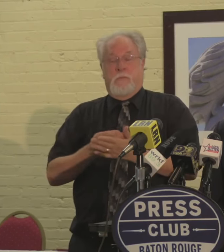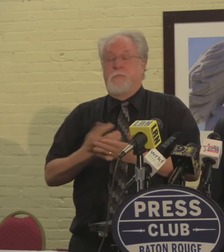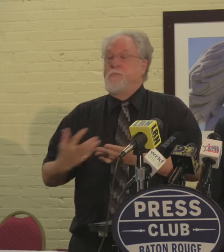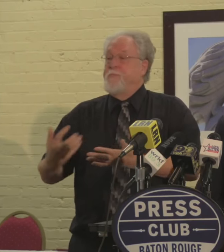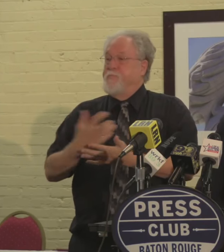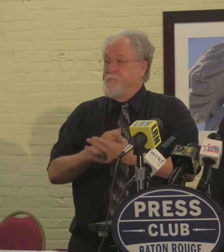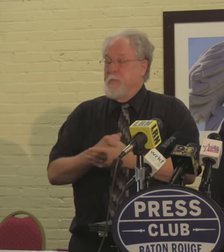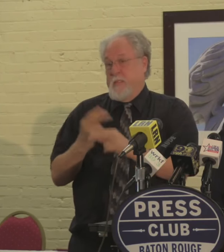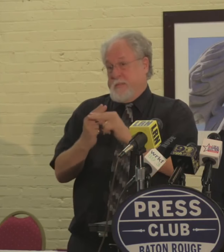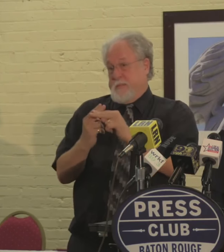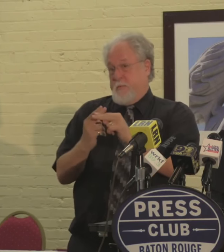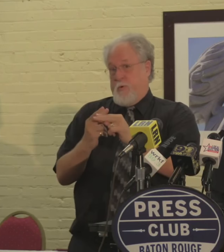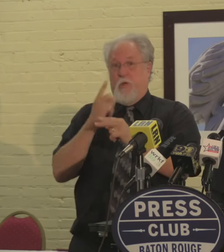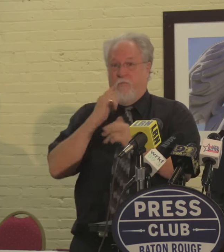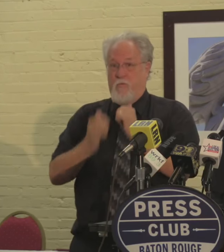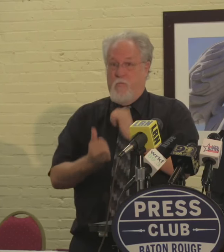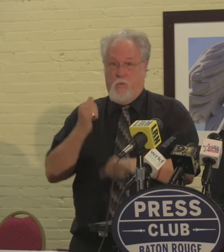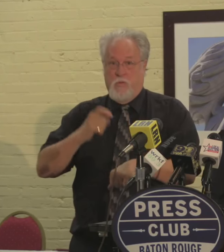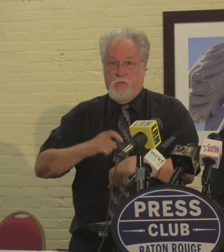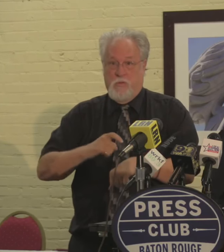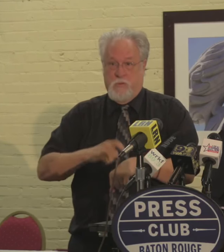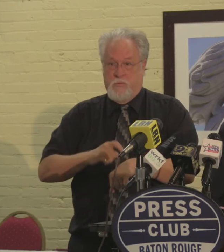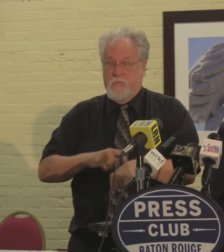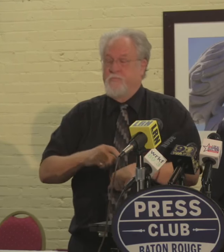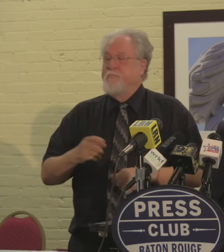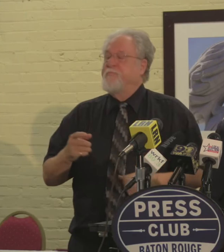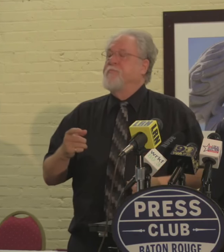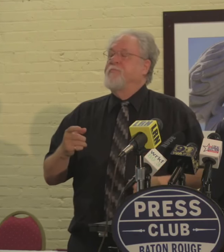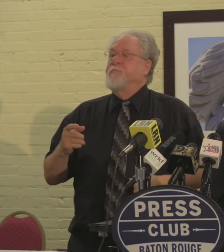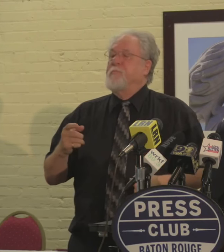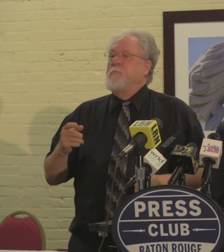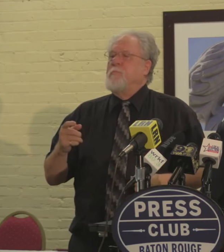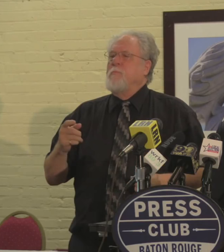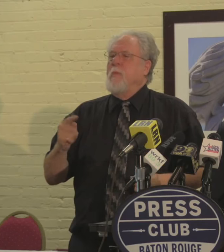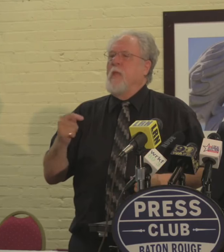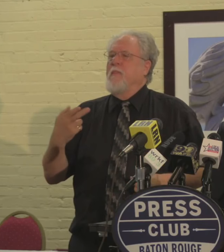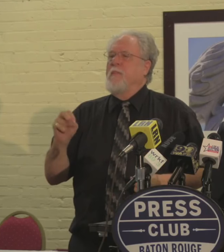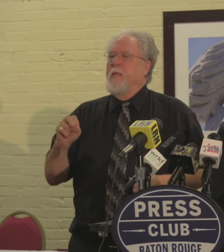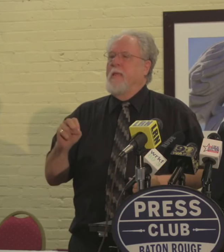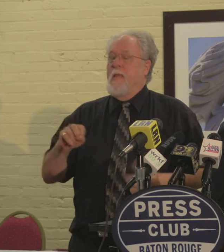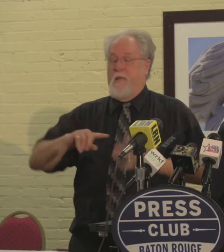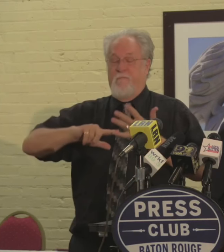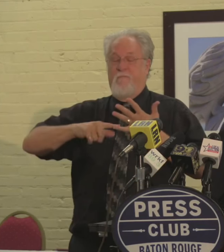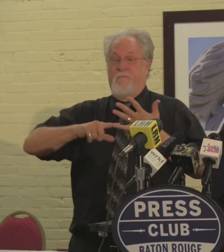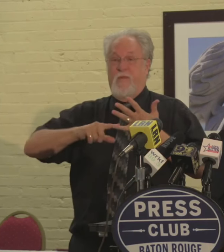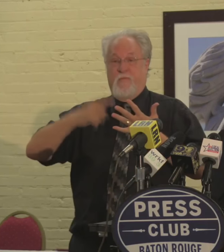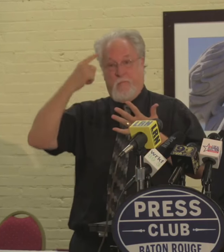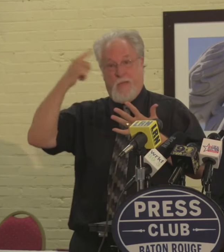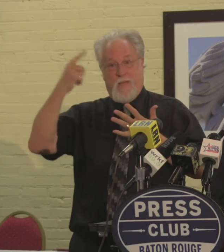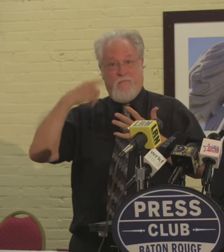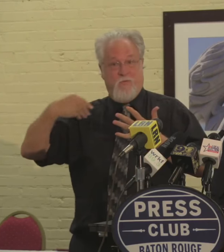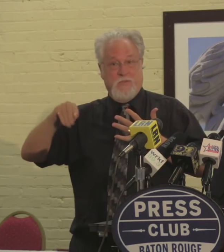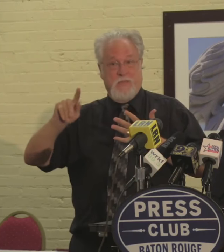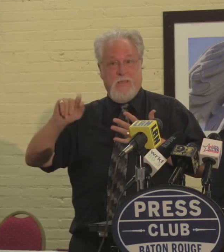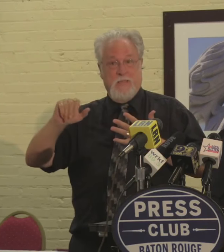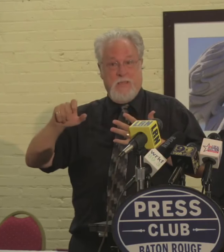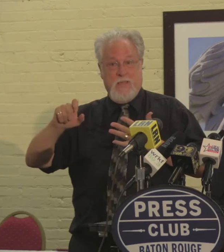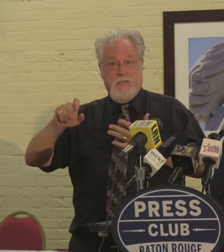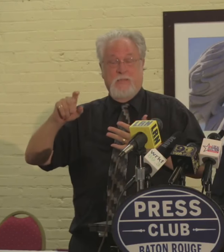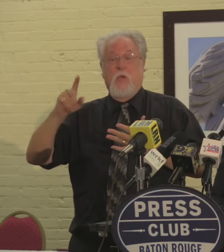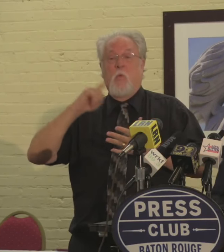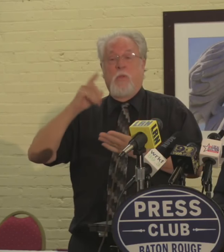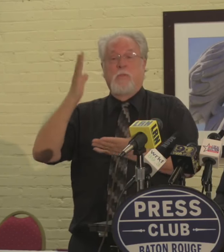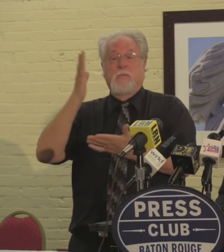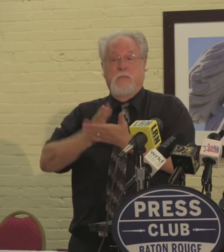in a temporary way for the most part, in the sense that the fifth penny of sales tax was sunsetted after 27